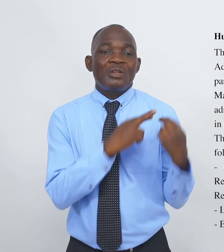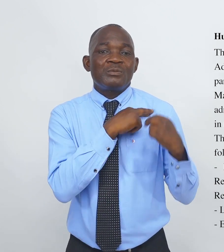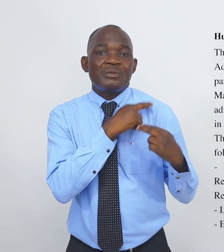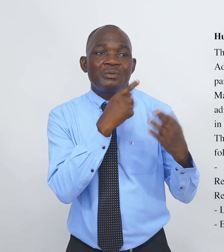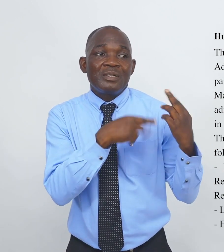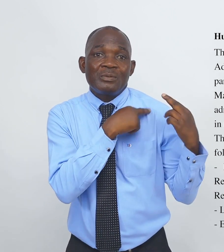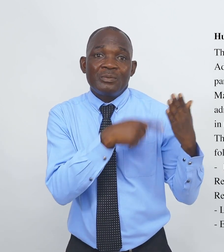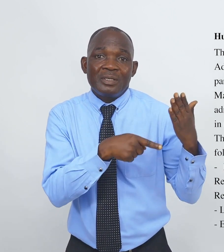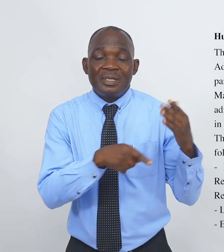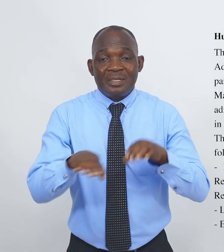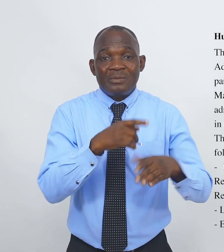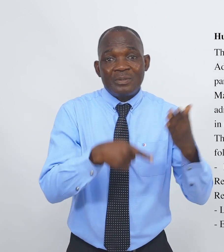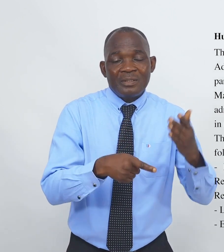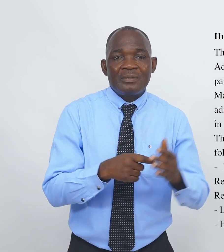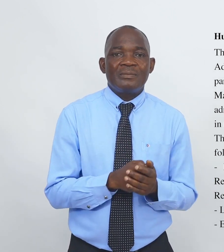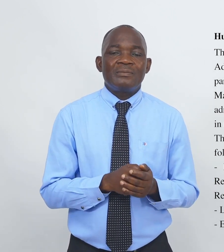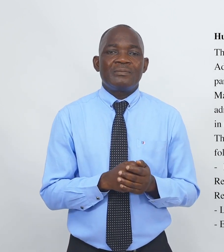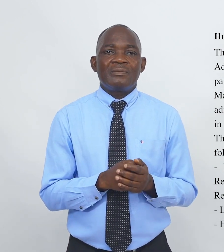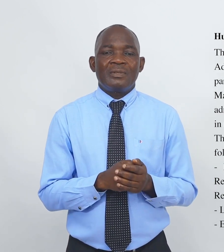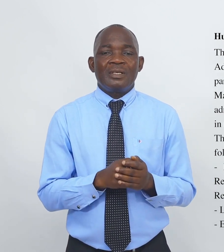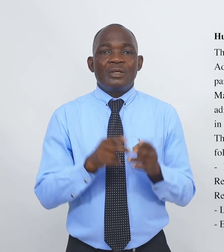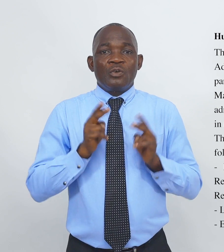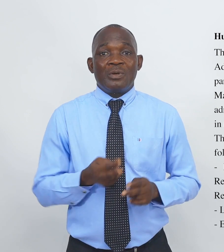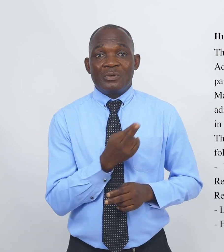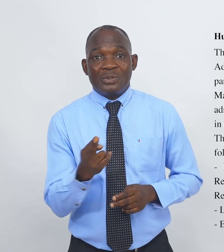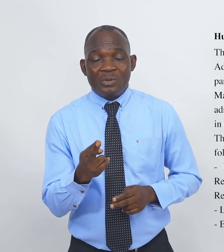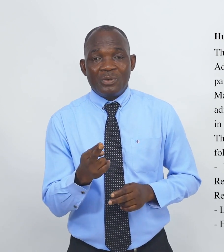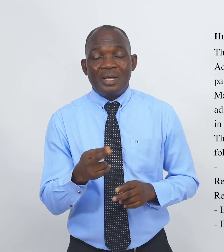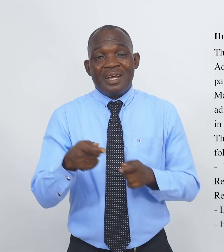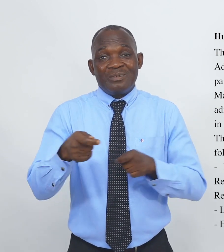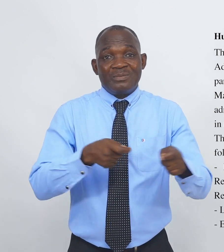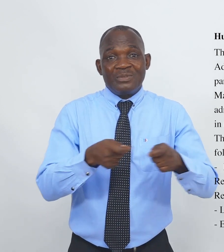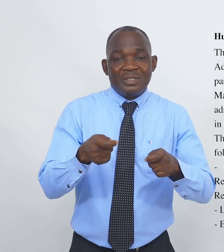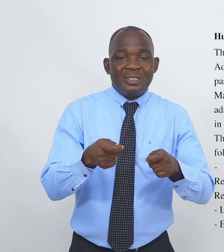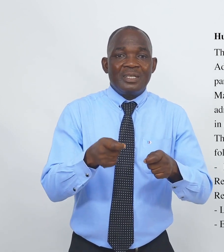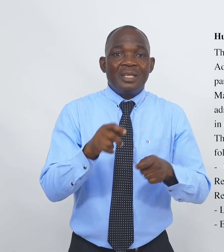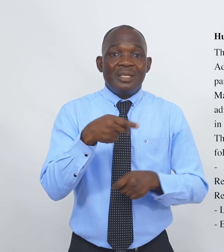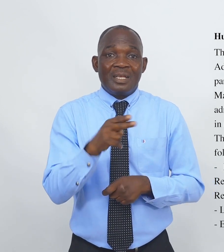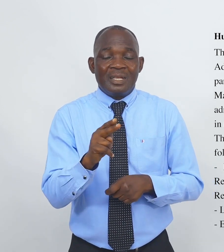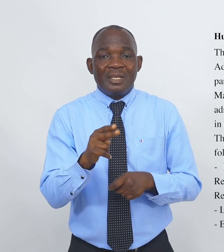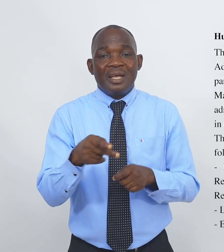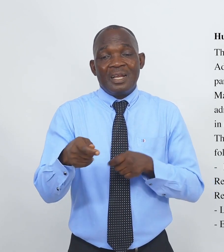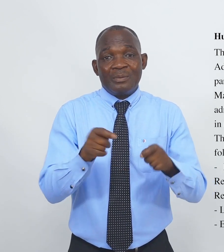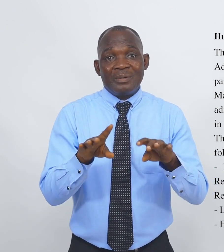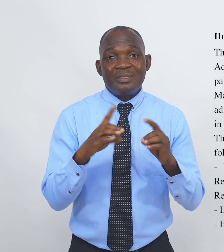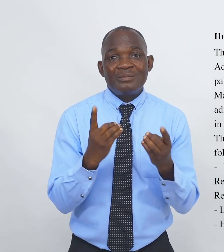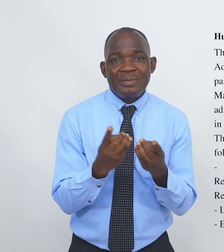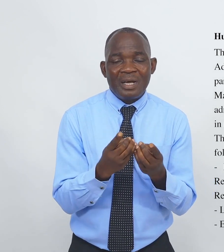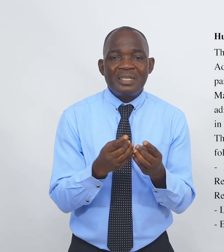Responsibilities or activities. The Human Resource and Administration HR and Admin Department serves as a